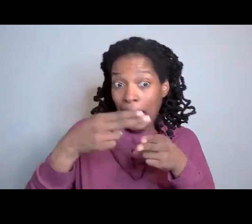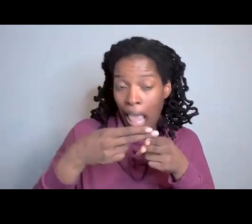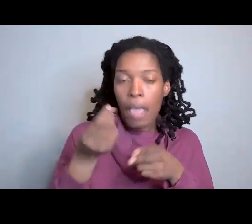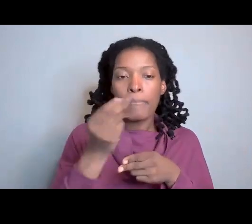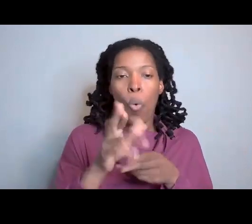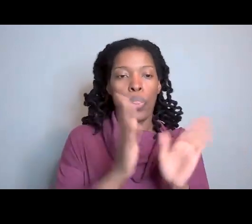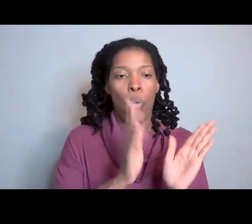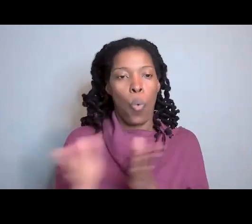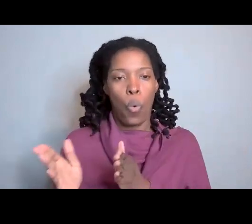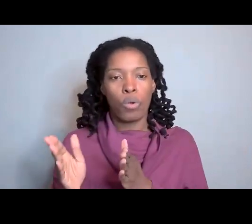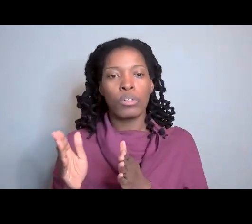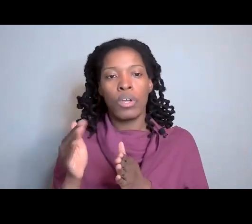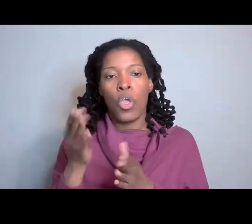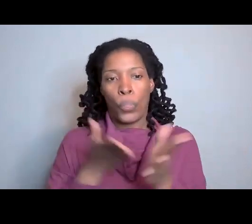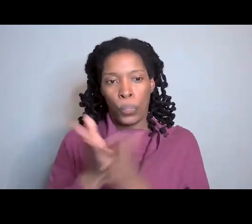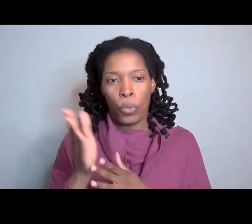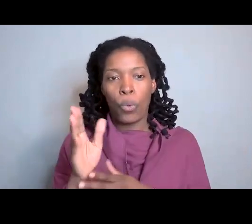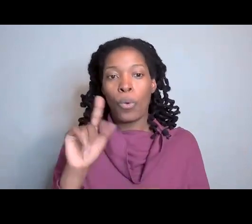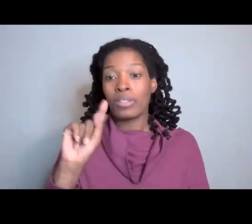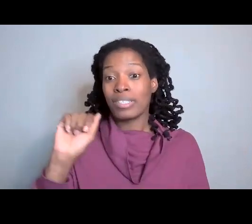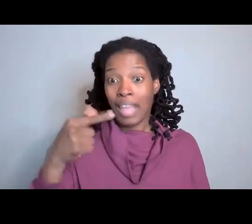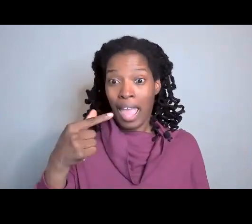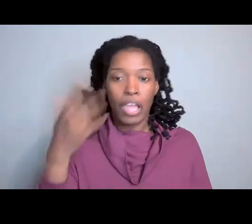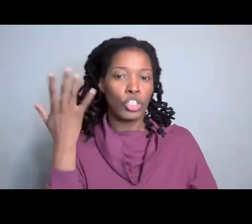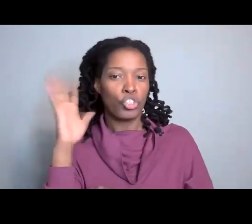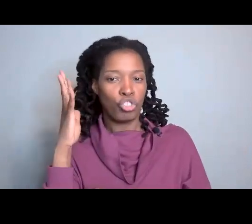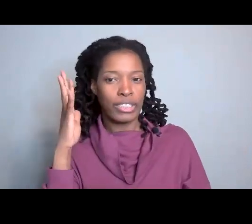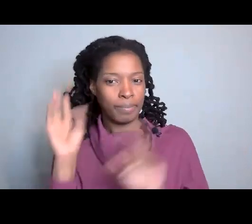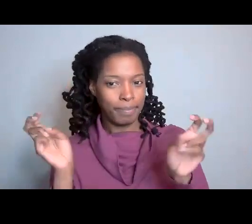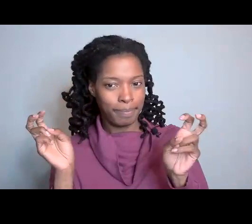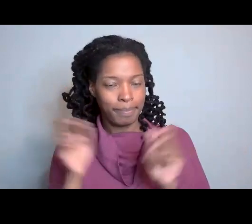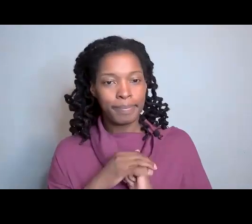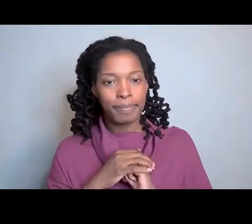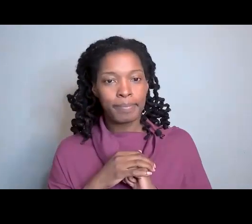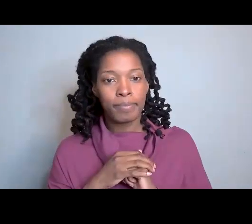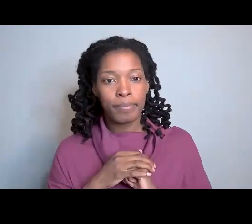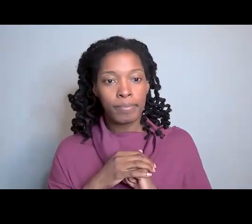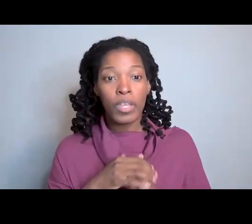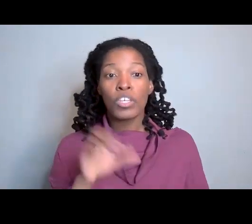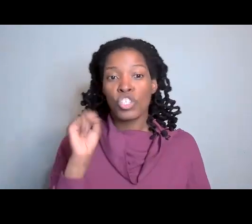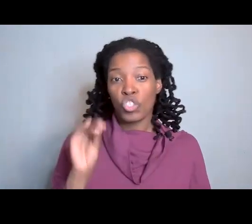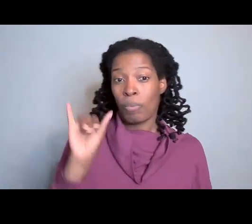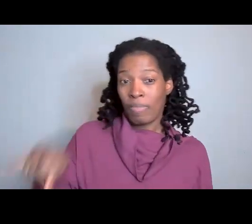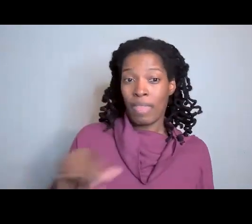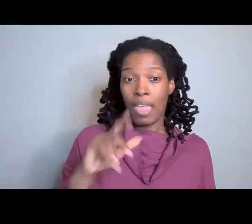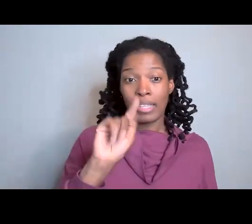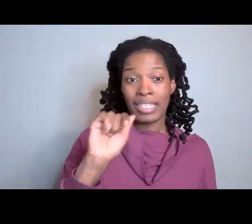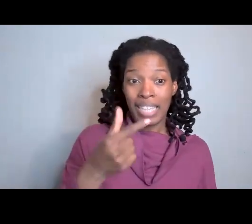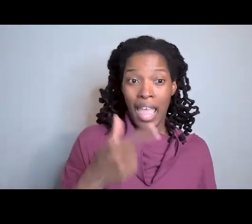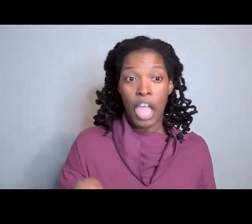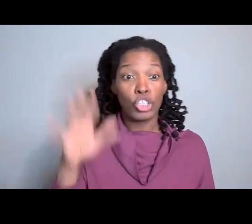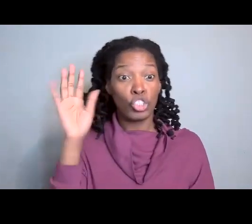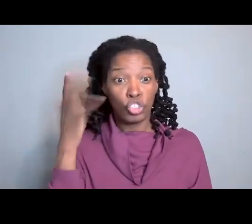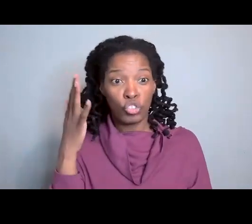the tag tree. So tagging a document will create a tag tree. Representing